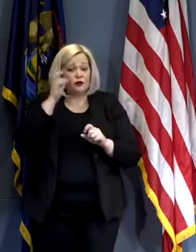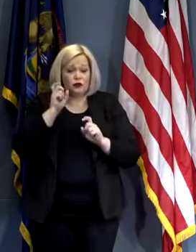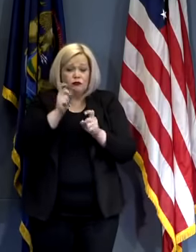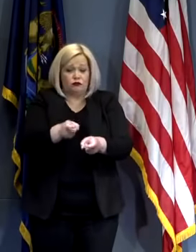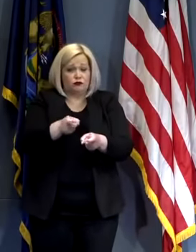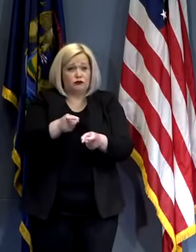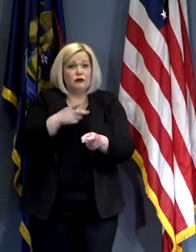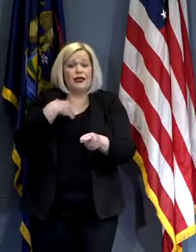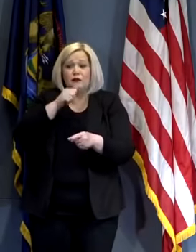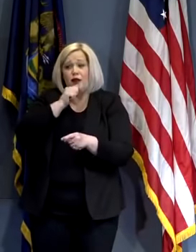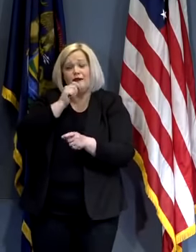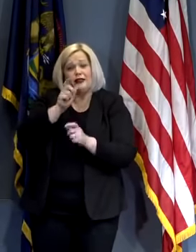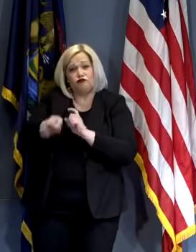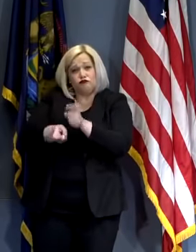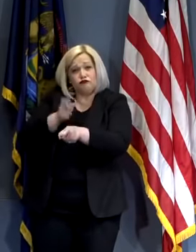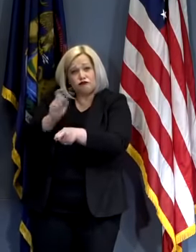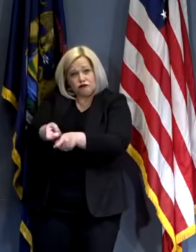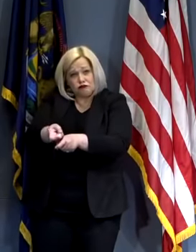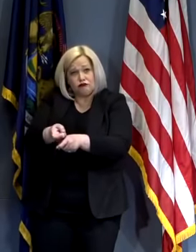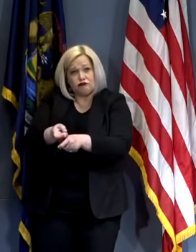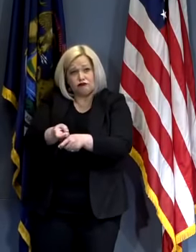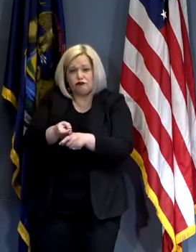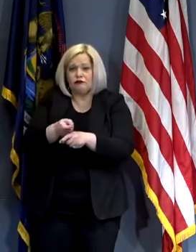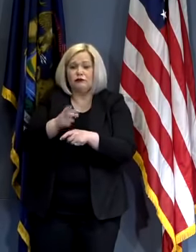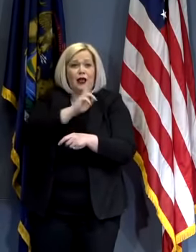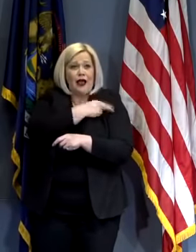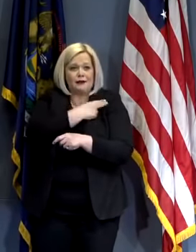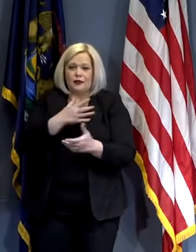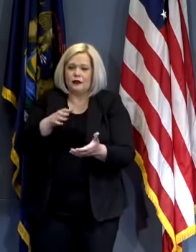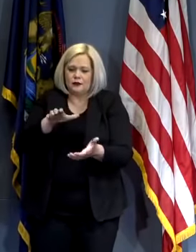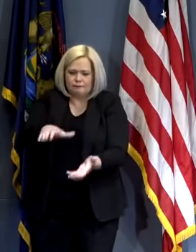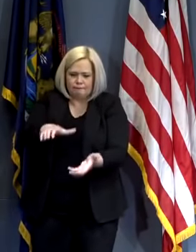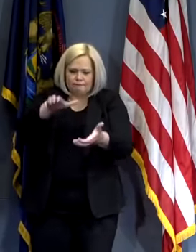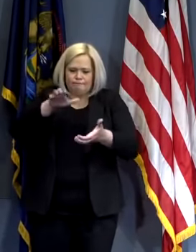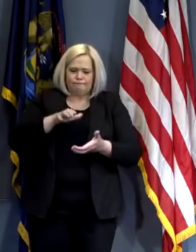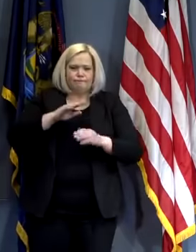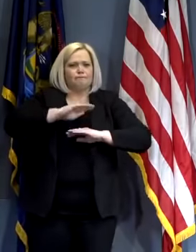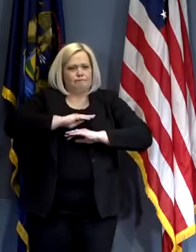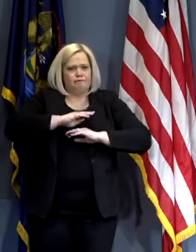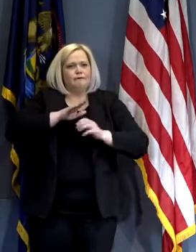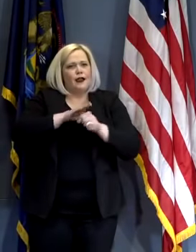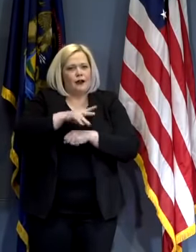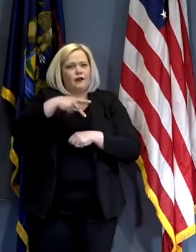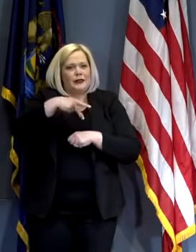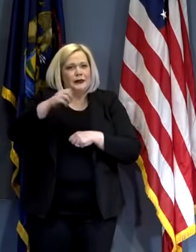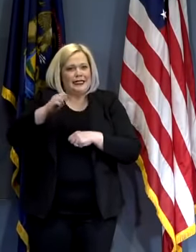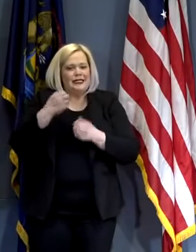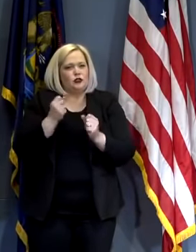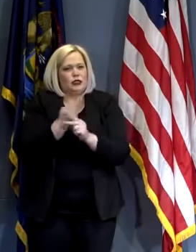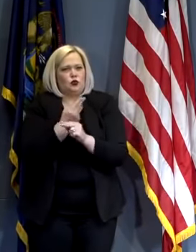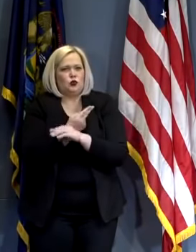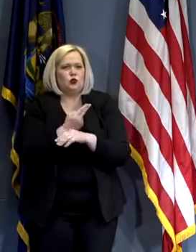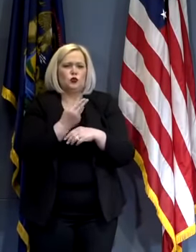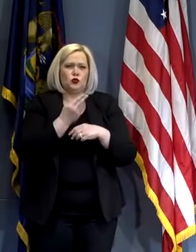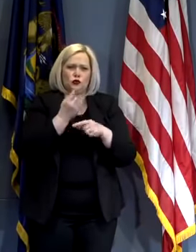private donations. Our hospitals are doing their best to use PPE as efficiently and safely as possible.